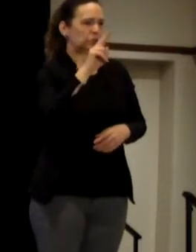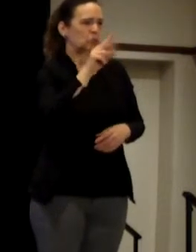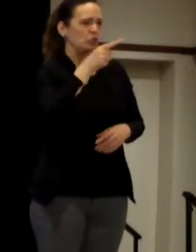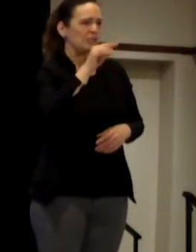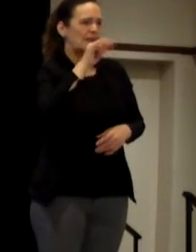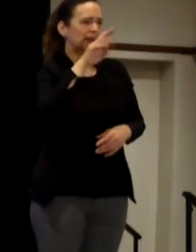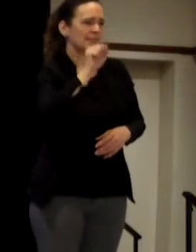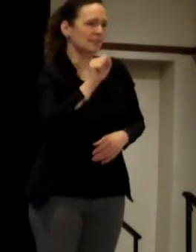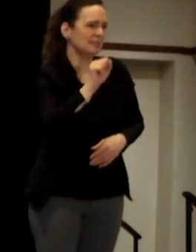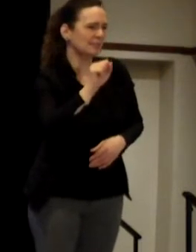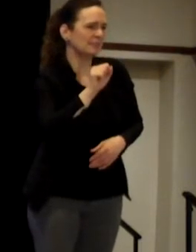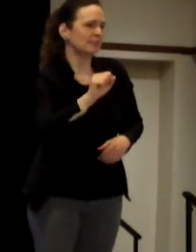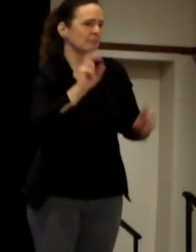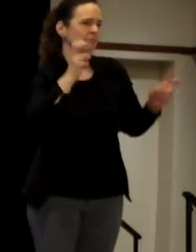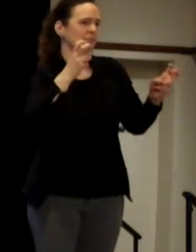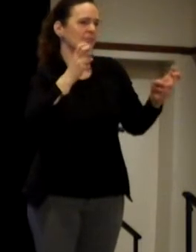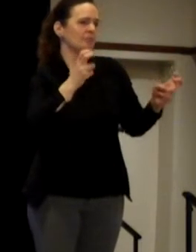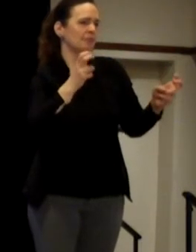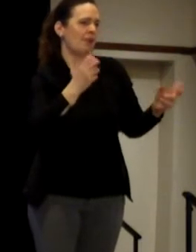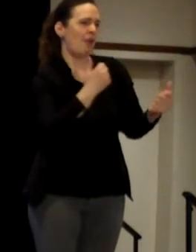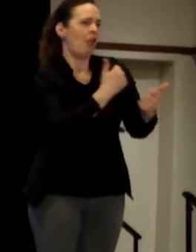matchup there. And then